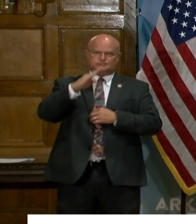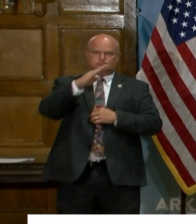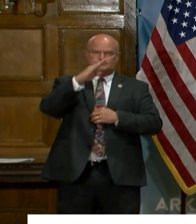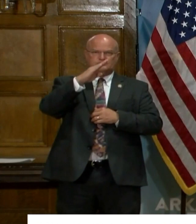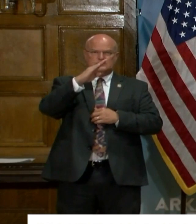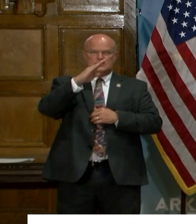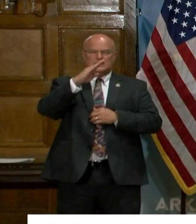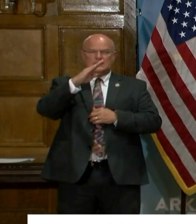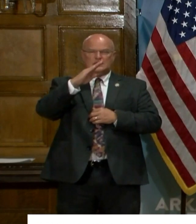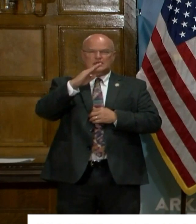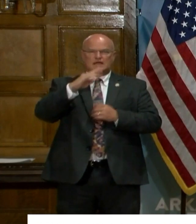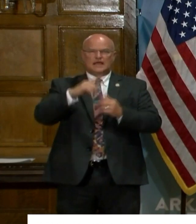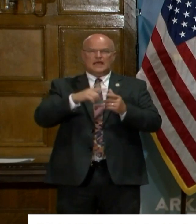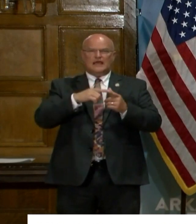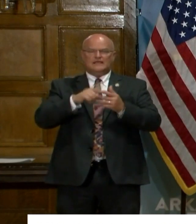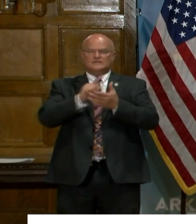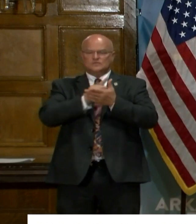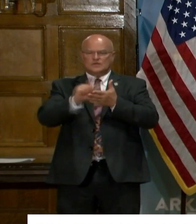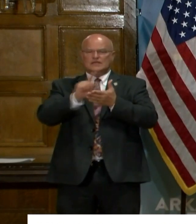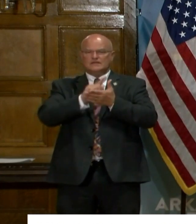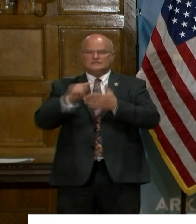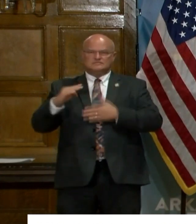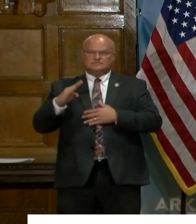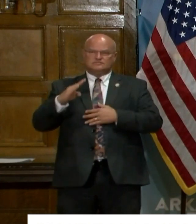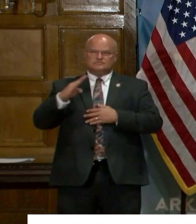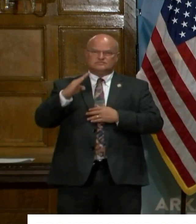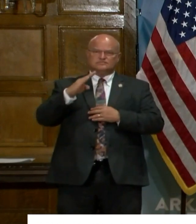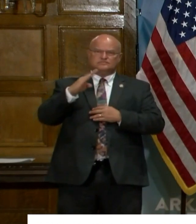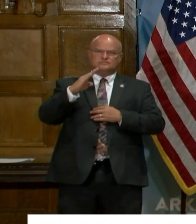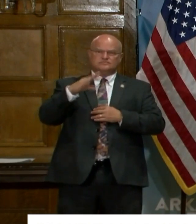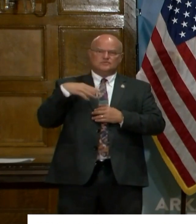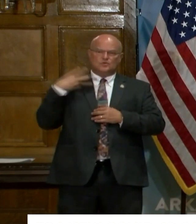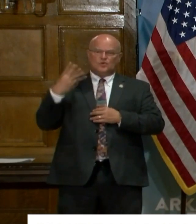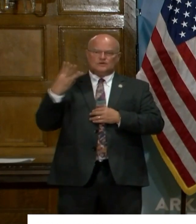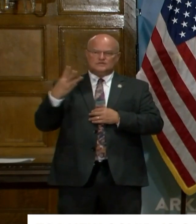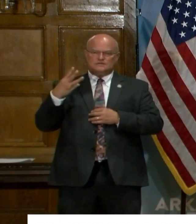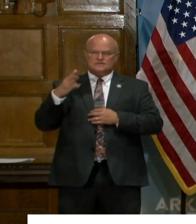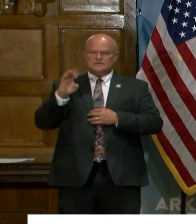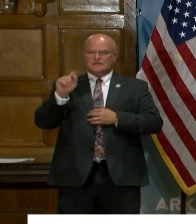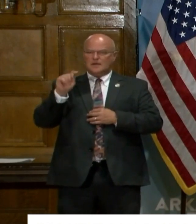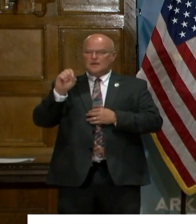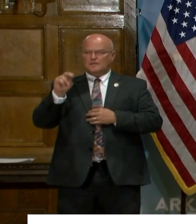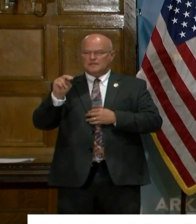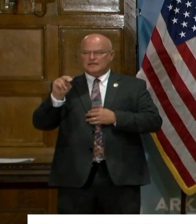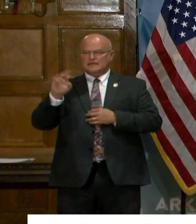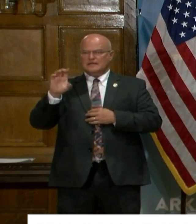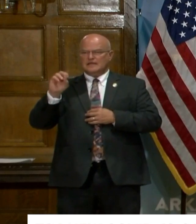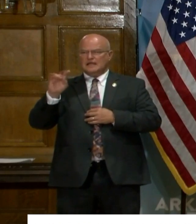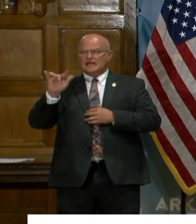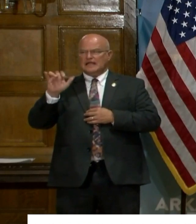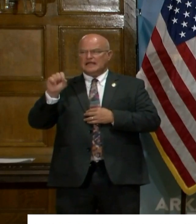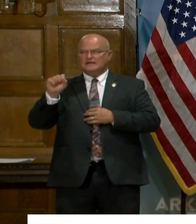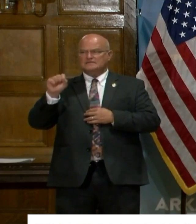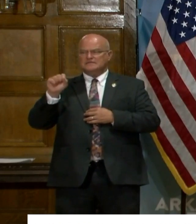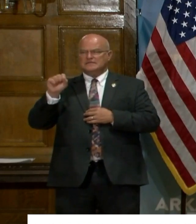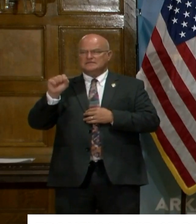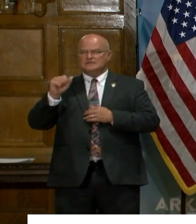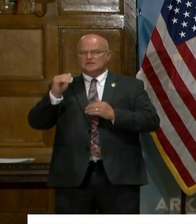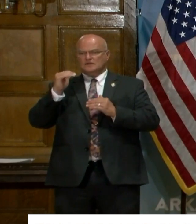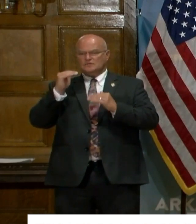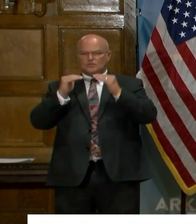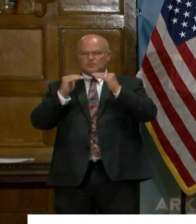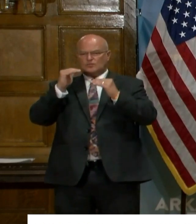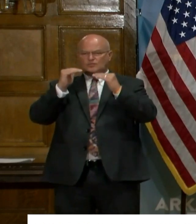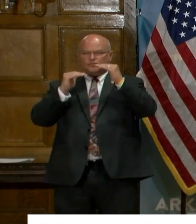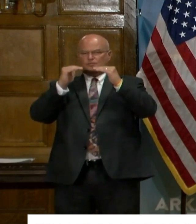and week after week, Washington and Benton counties were vying for the most number of new